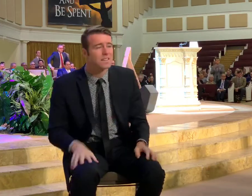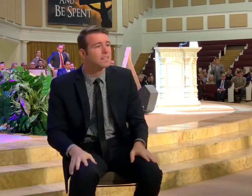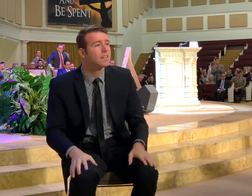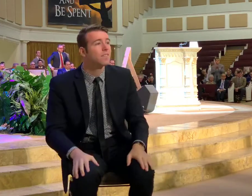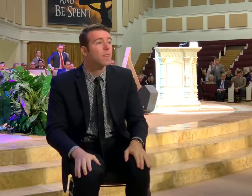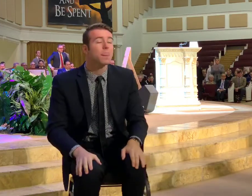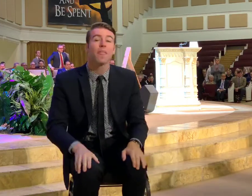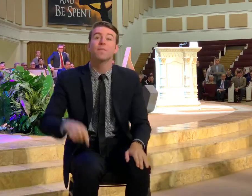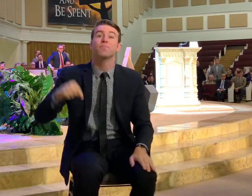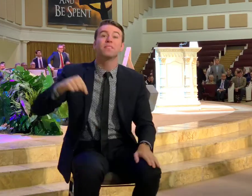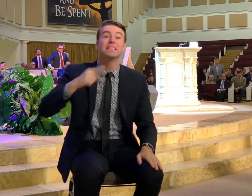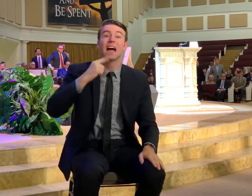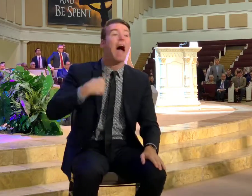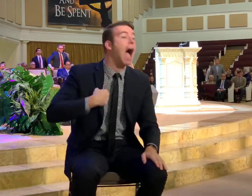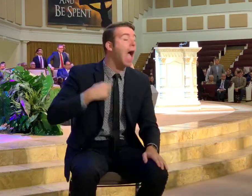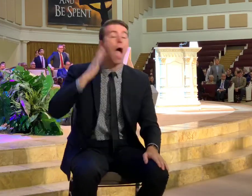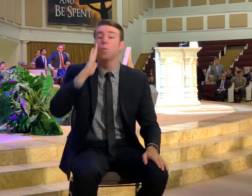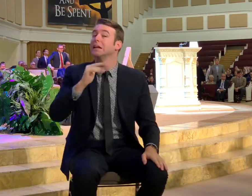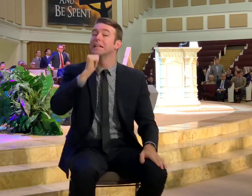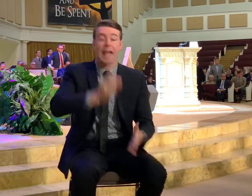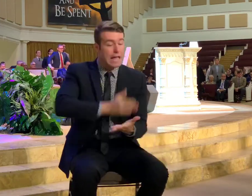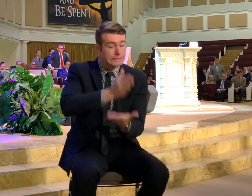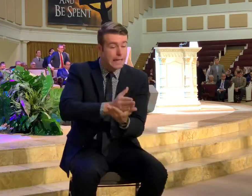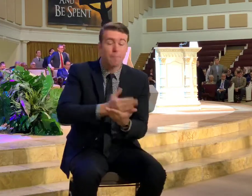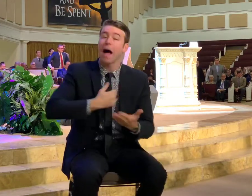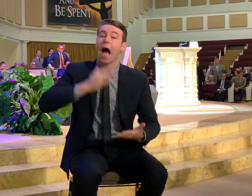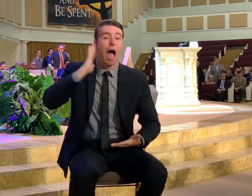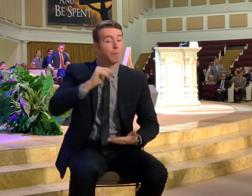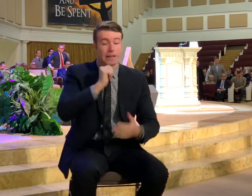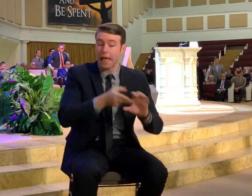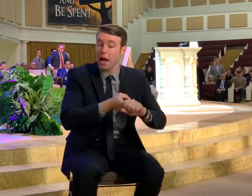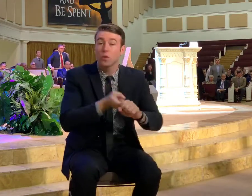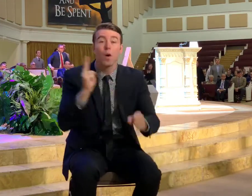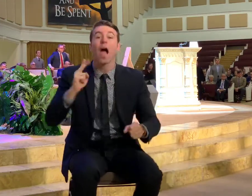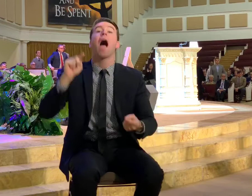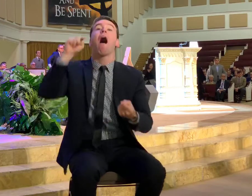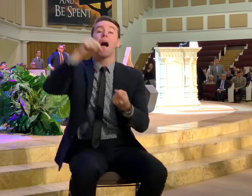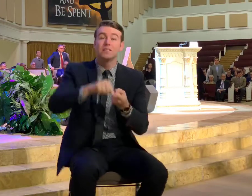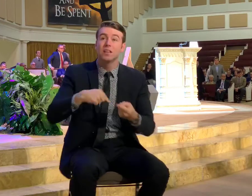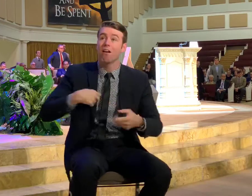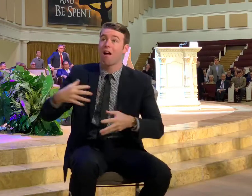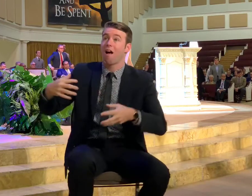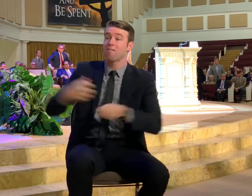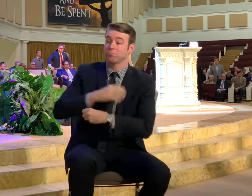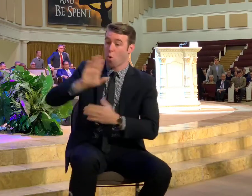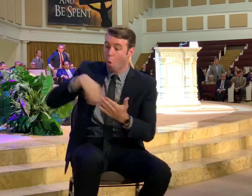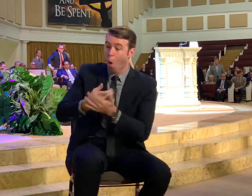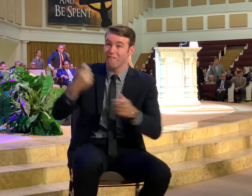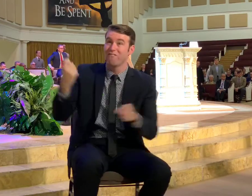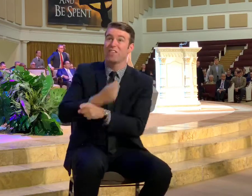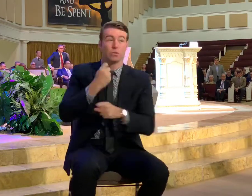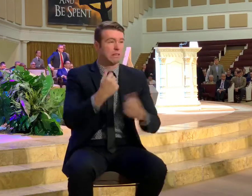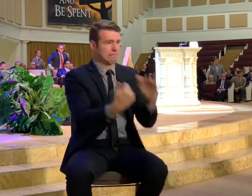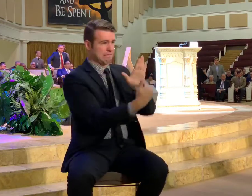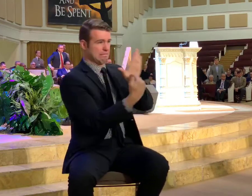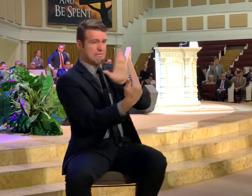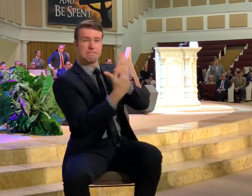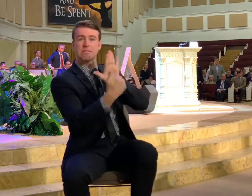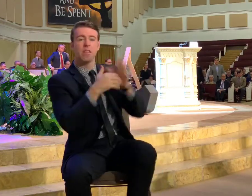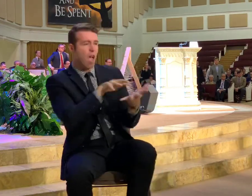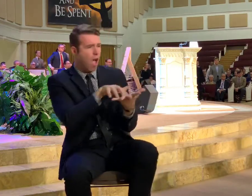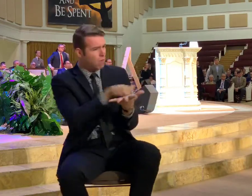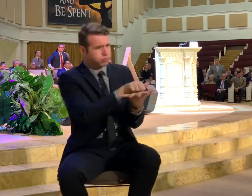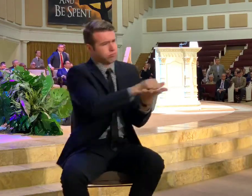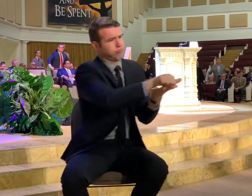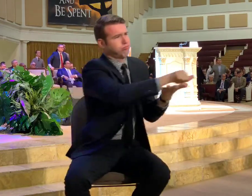It says, I will not stop. I will not quit until I set every field that's been thrown in the